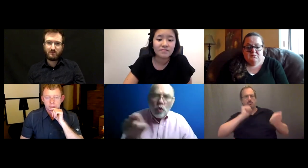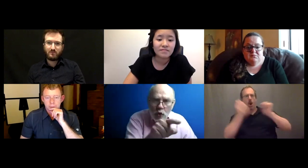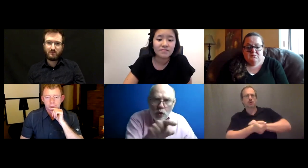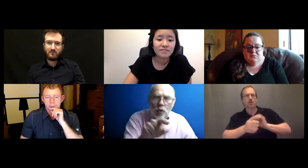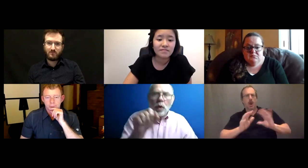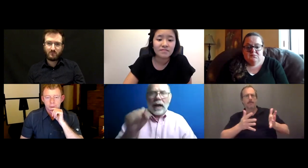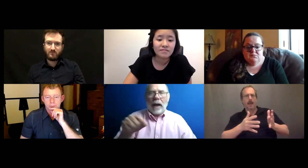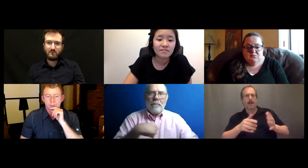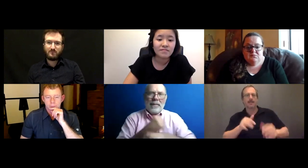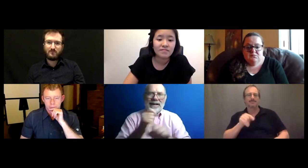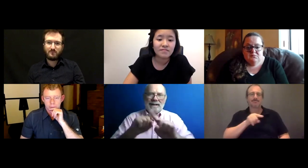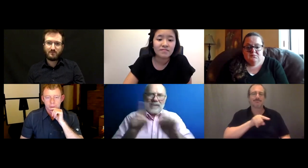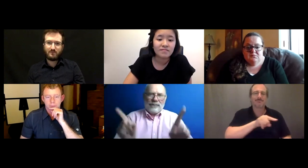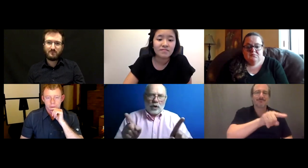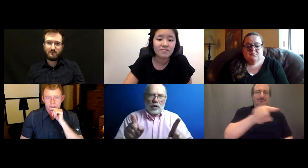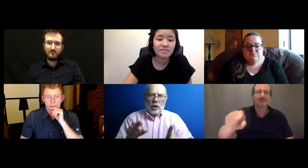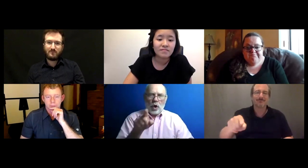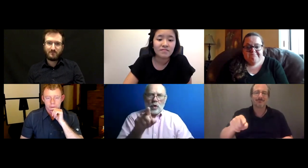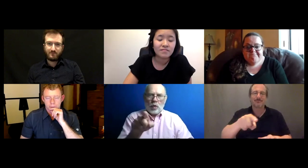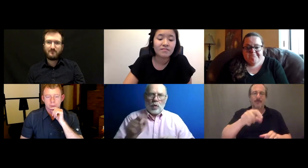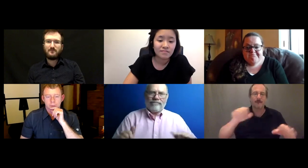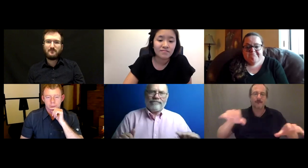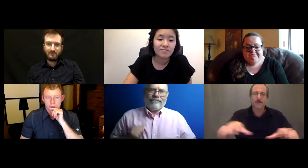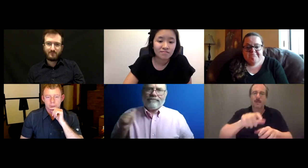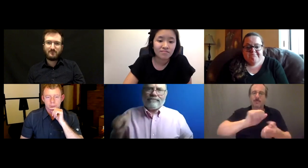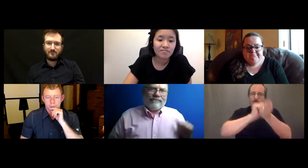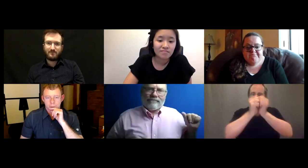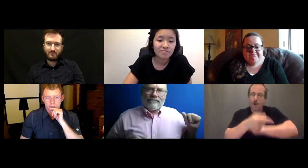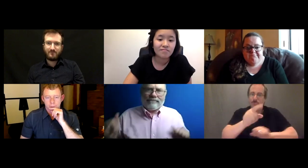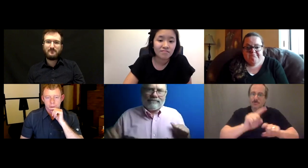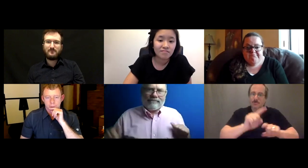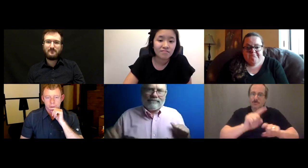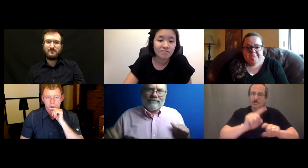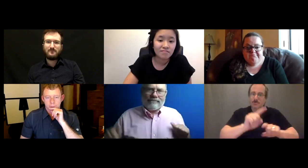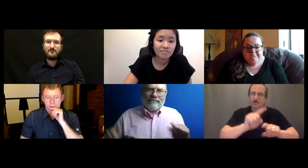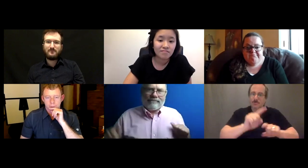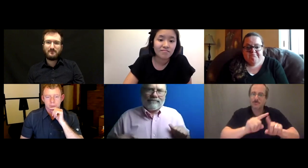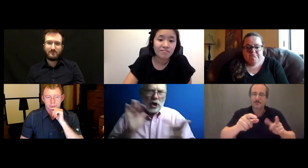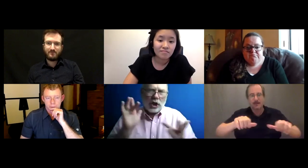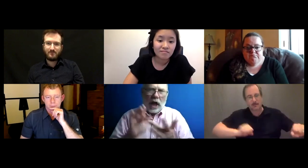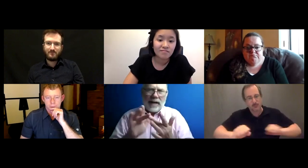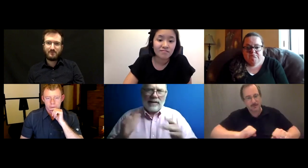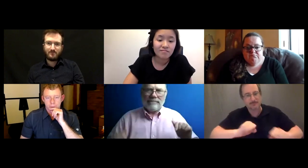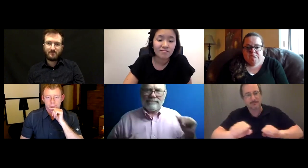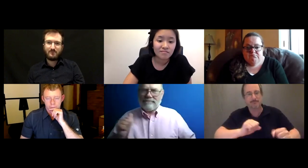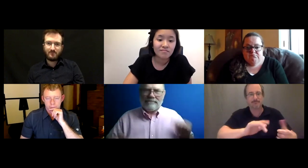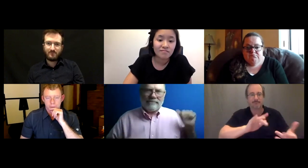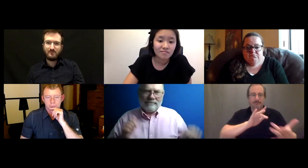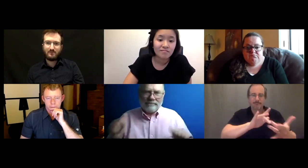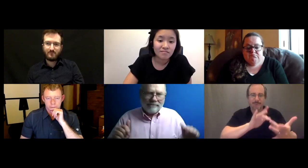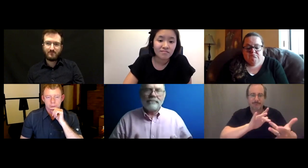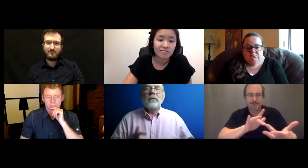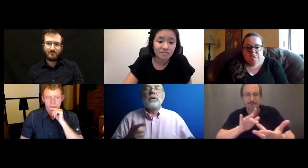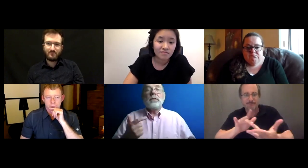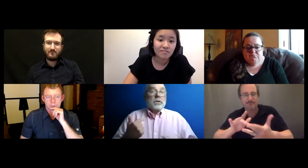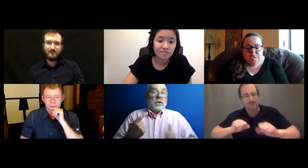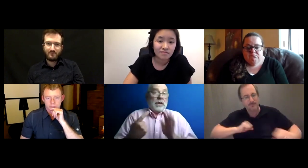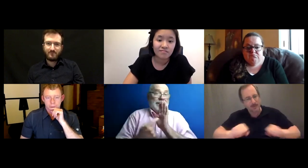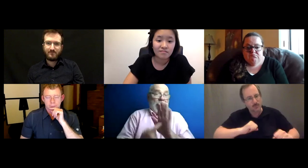Ways in which you can make a difference is by getting out there, getting involved, reaching out